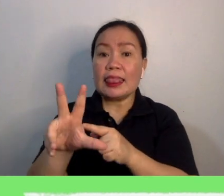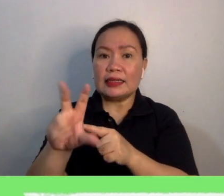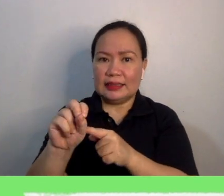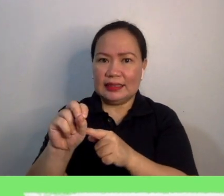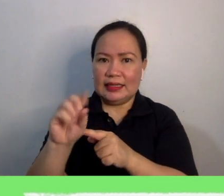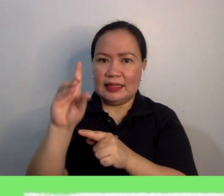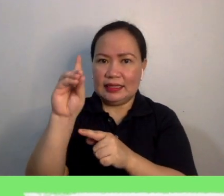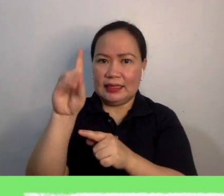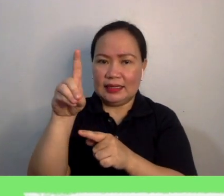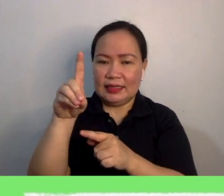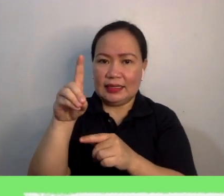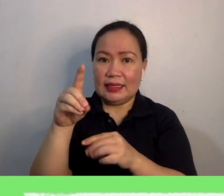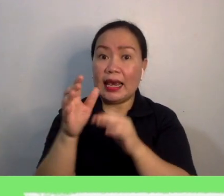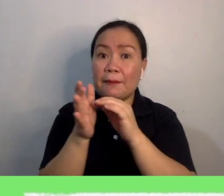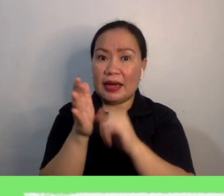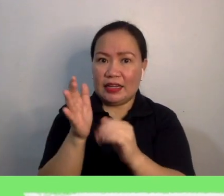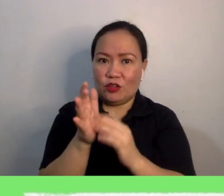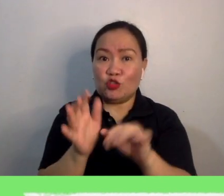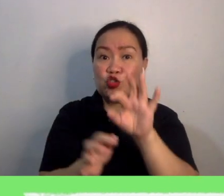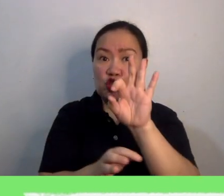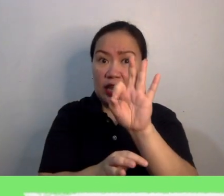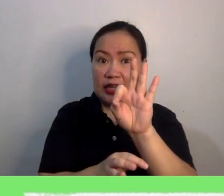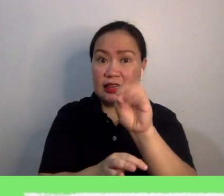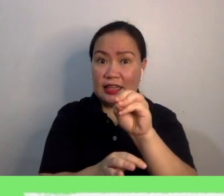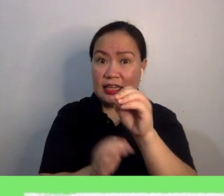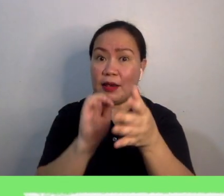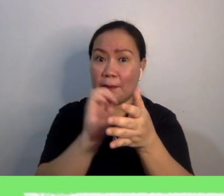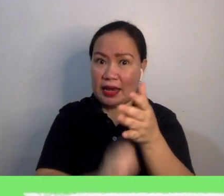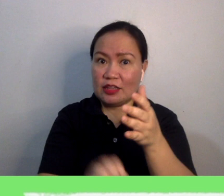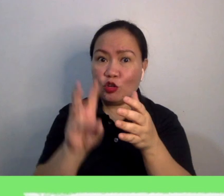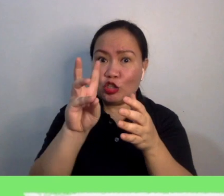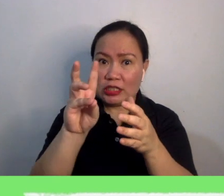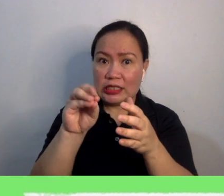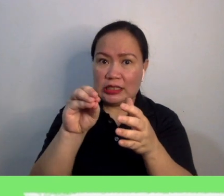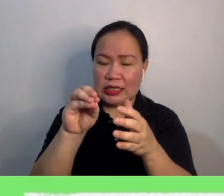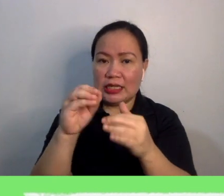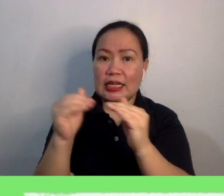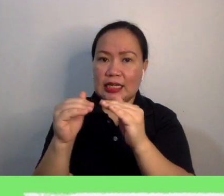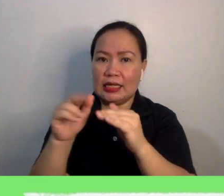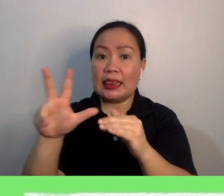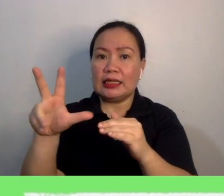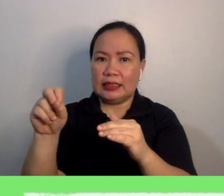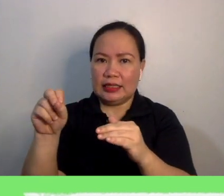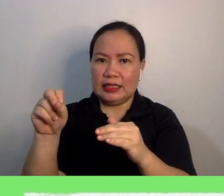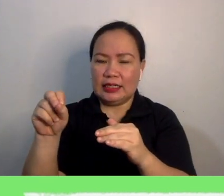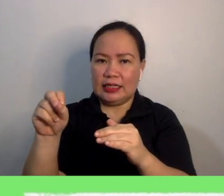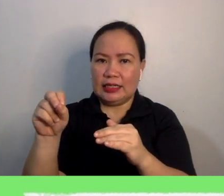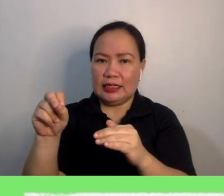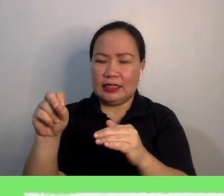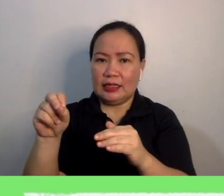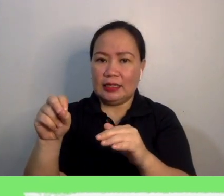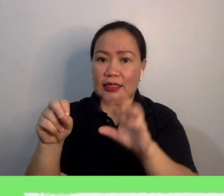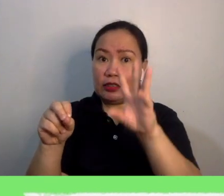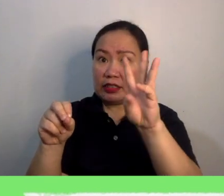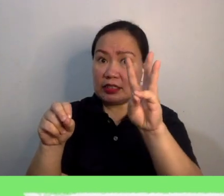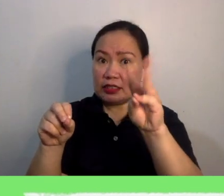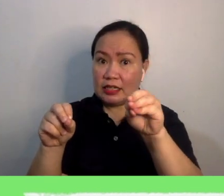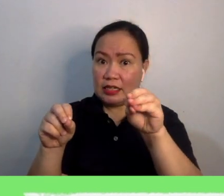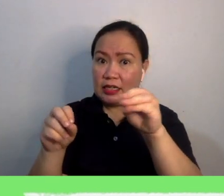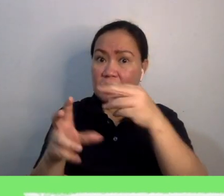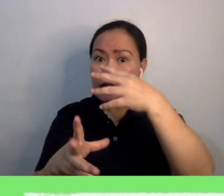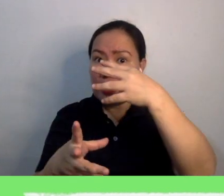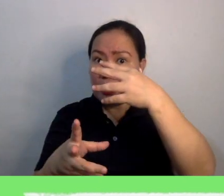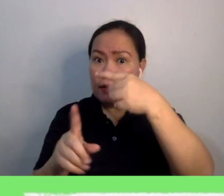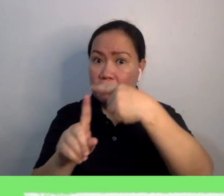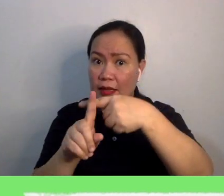is 30. Okay? Kung 90 degrees yan at kung ito ay complementary angles, if this is 60, therefore